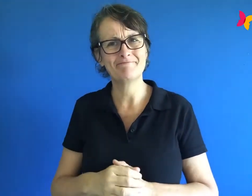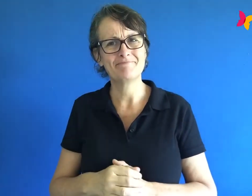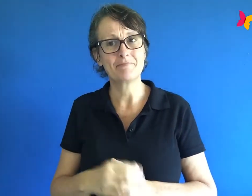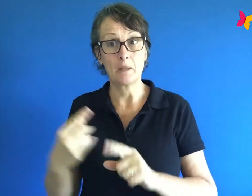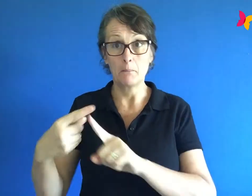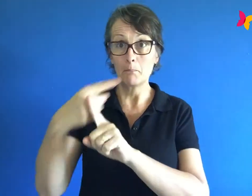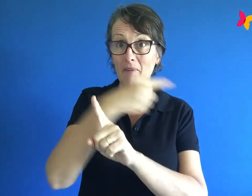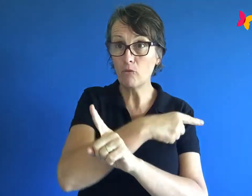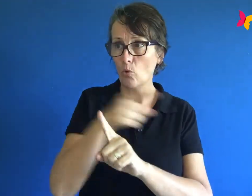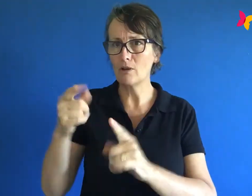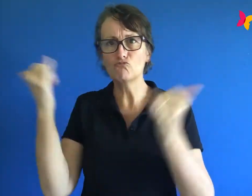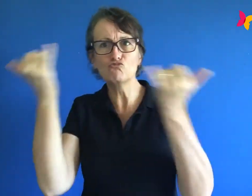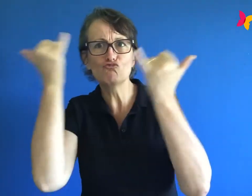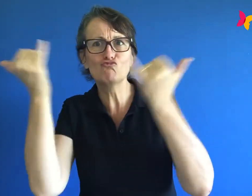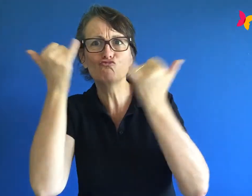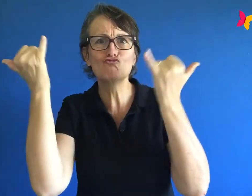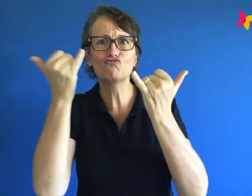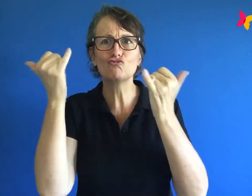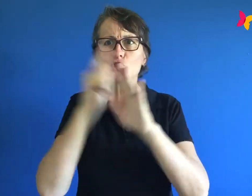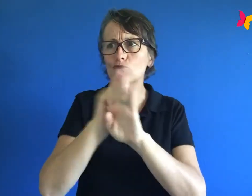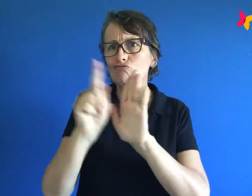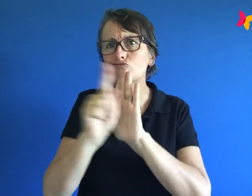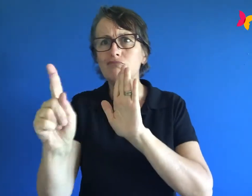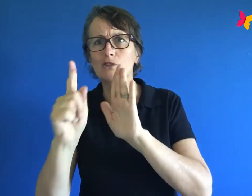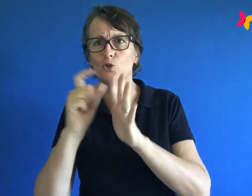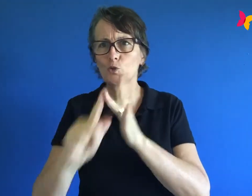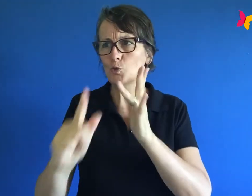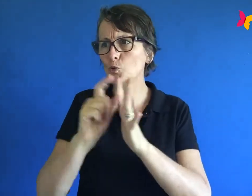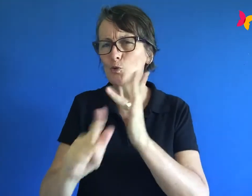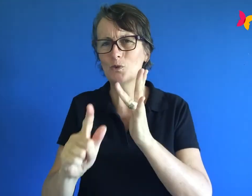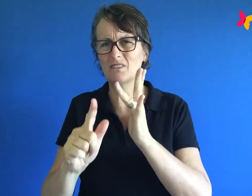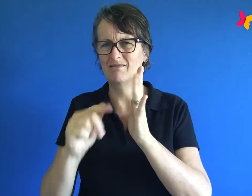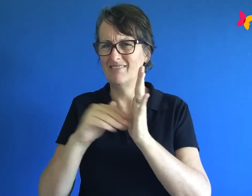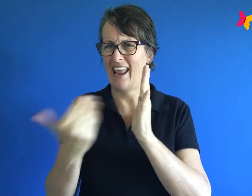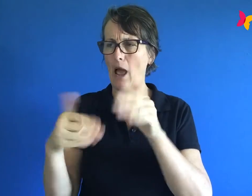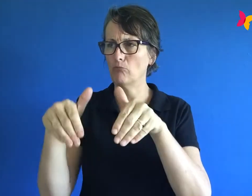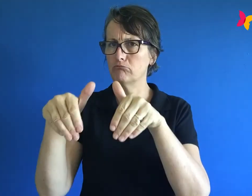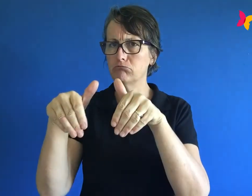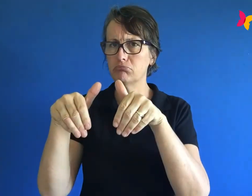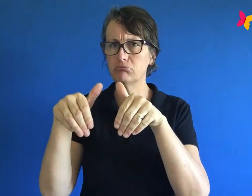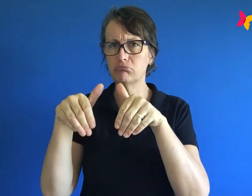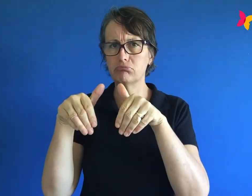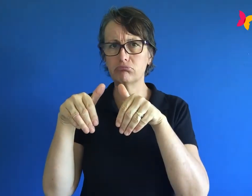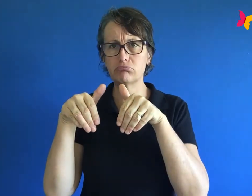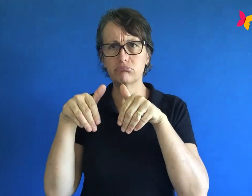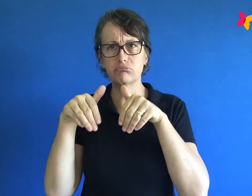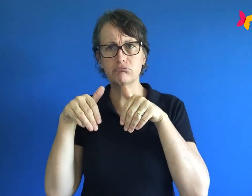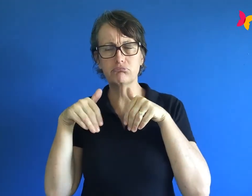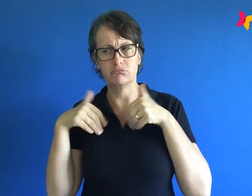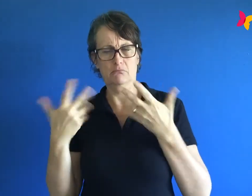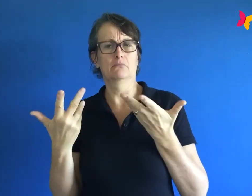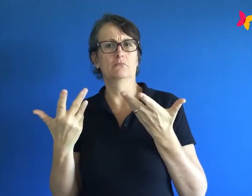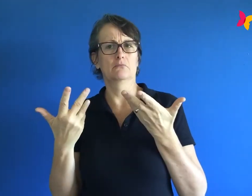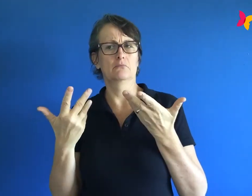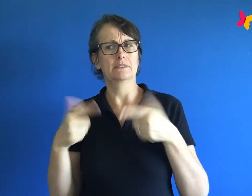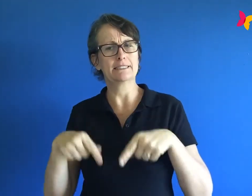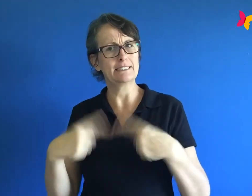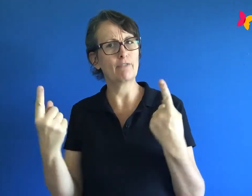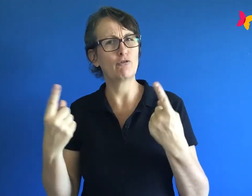been outgoing, engaging kind of kid who was up for most things. And I keep saying